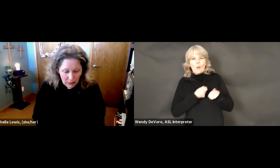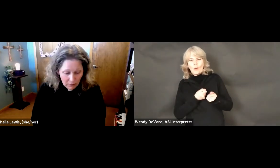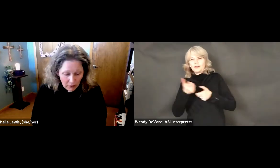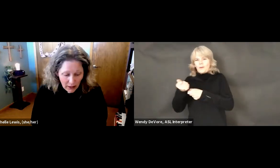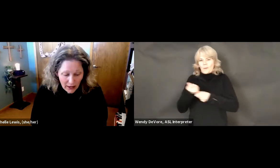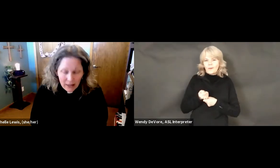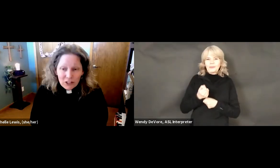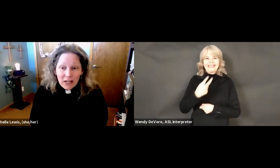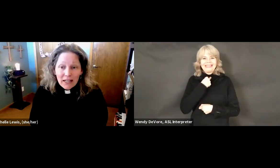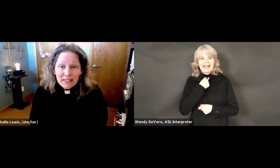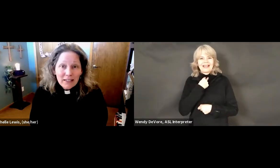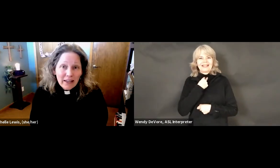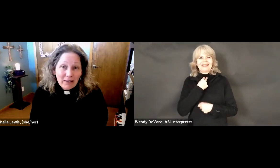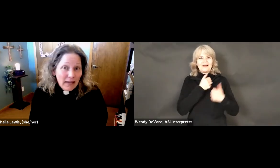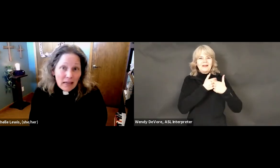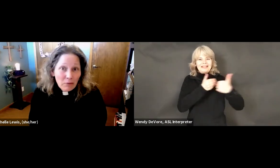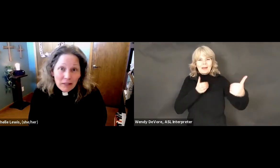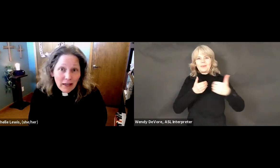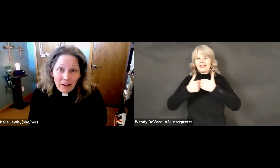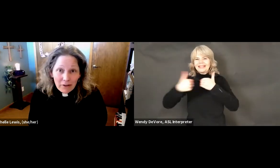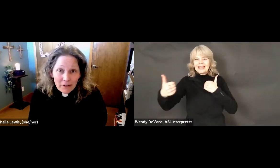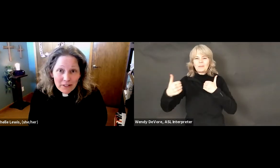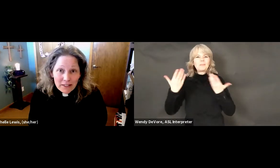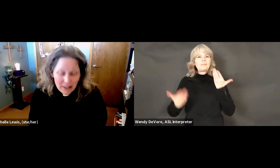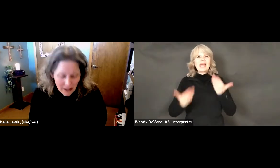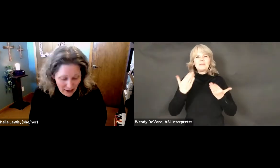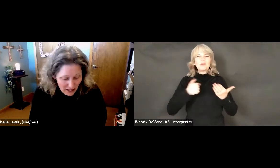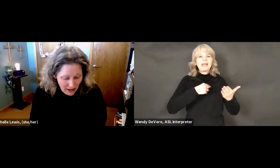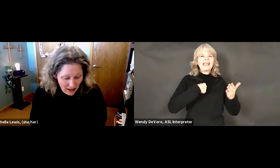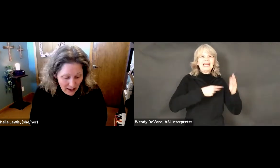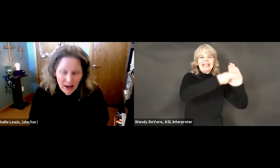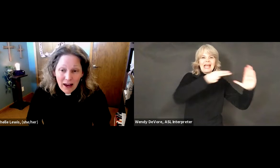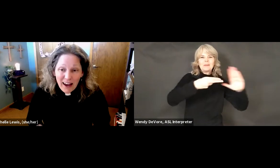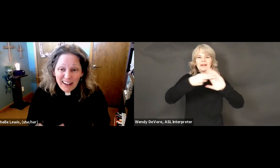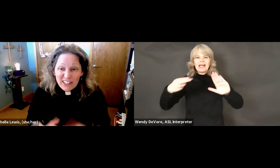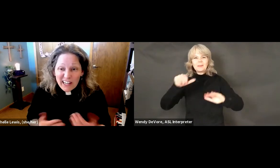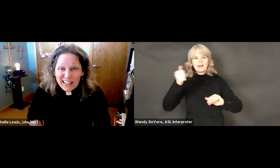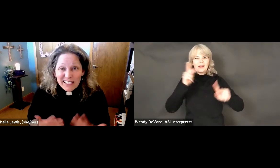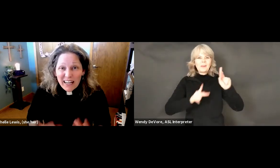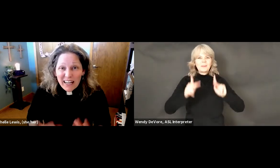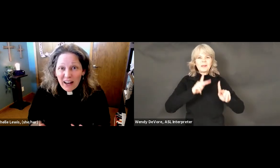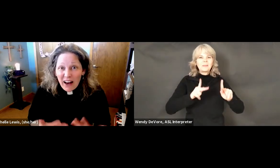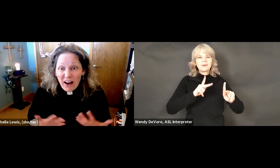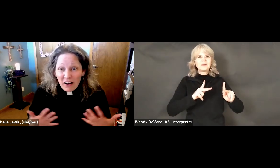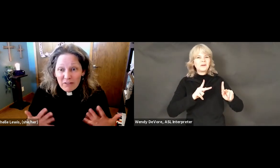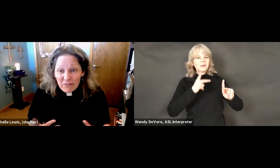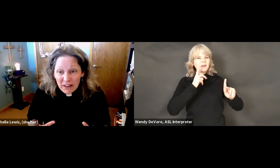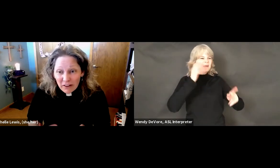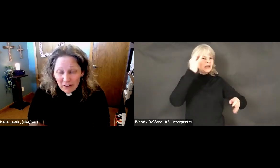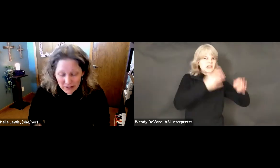other people. Chains like labeling others and chains like